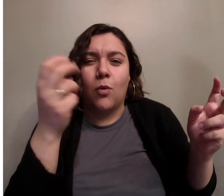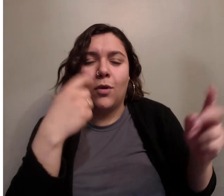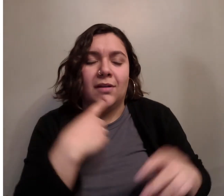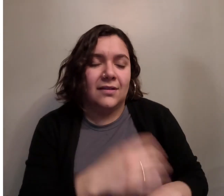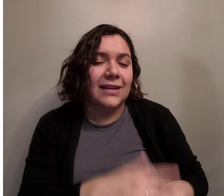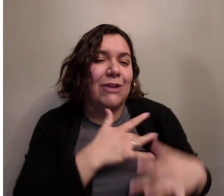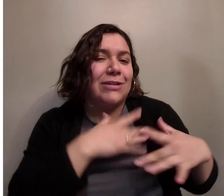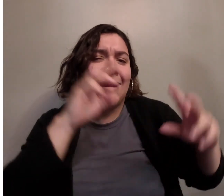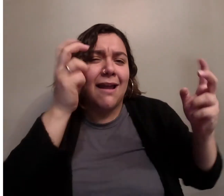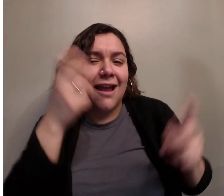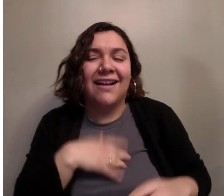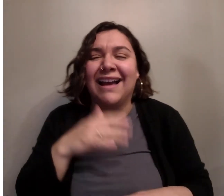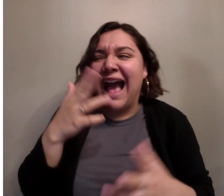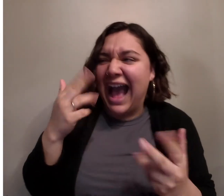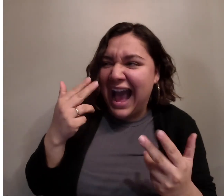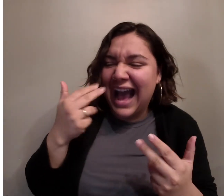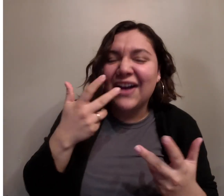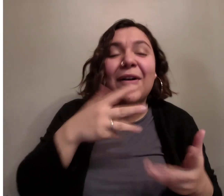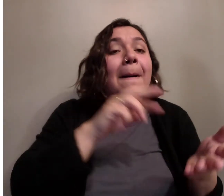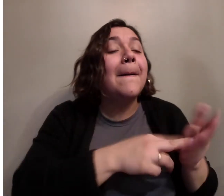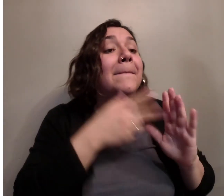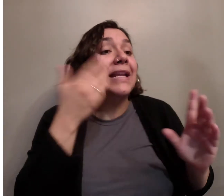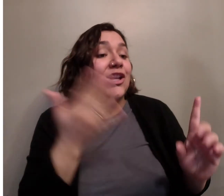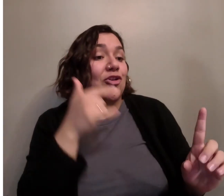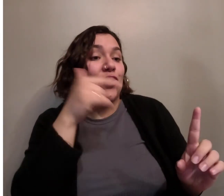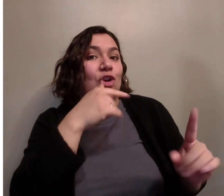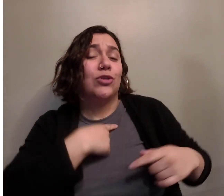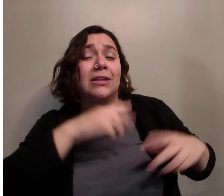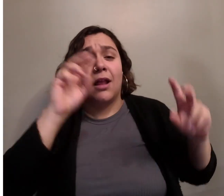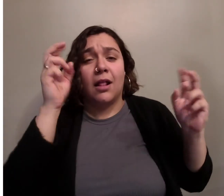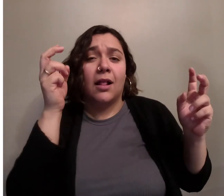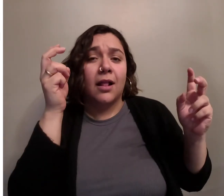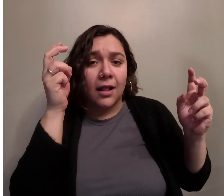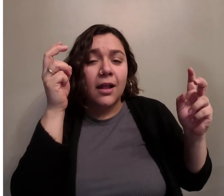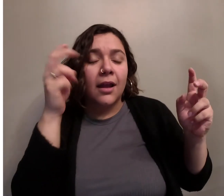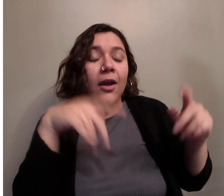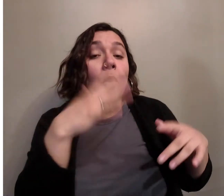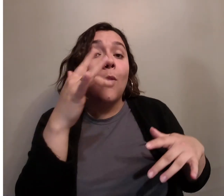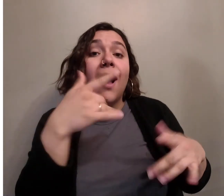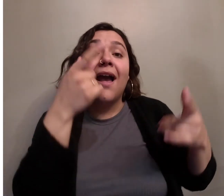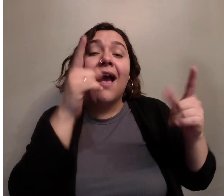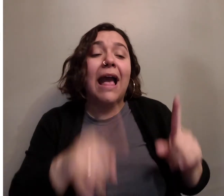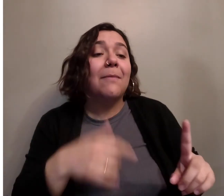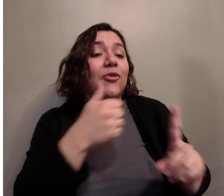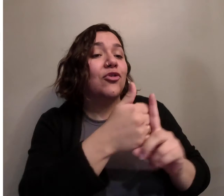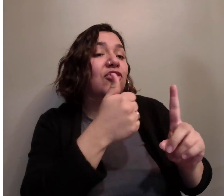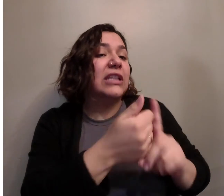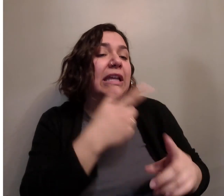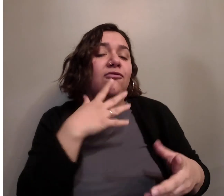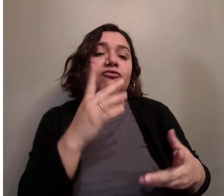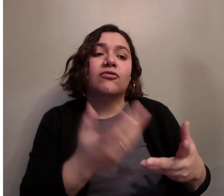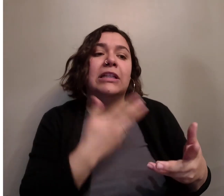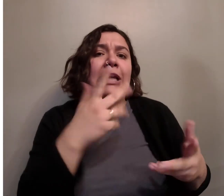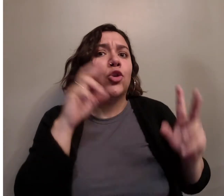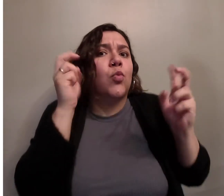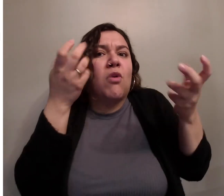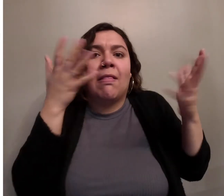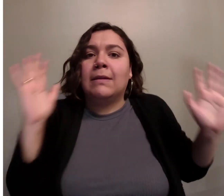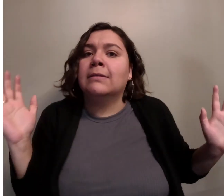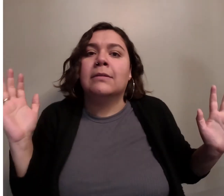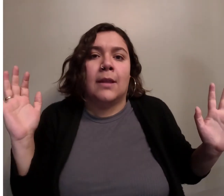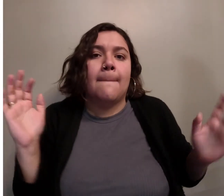know, quotation marks in the air, and here she is making quotation marks because